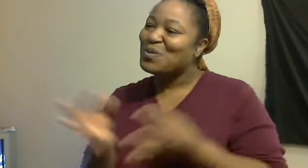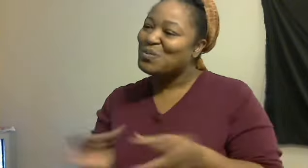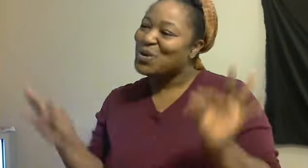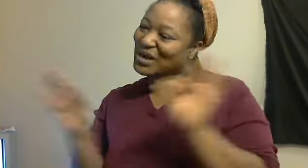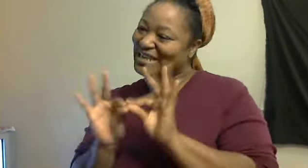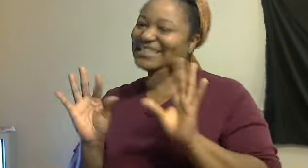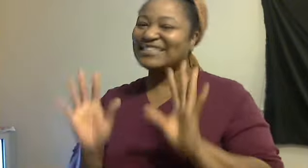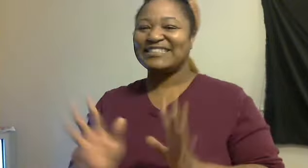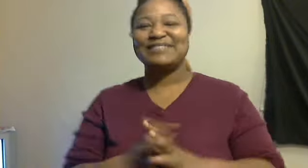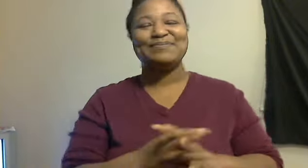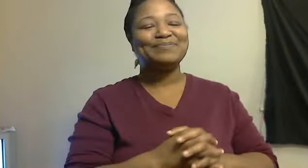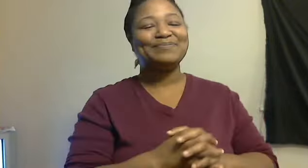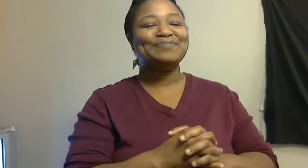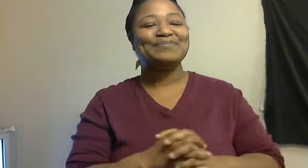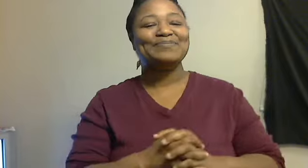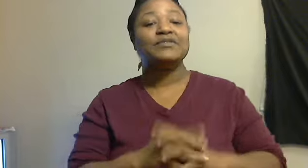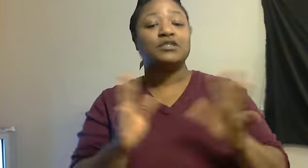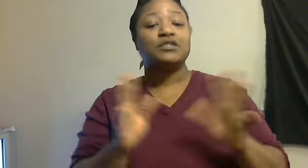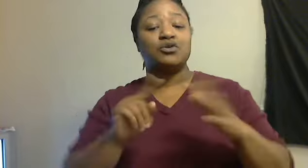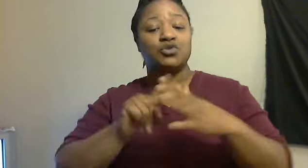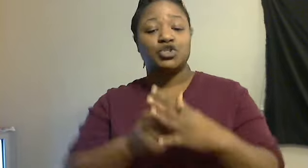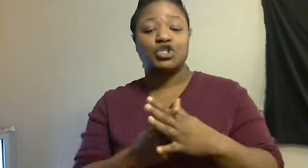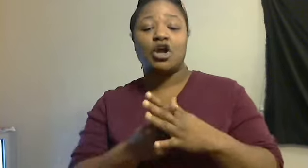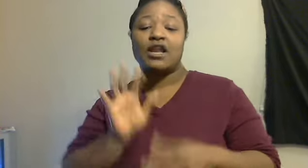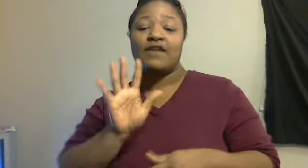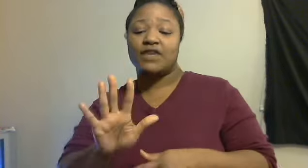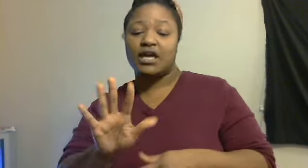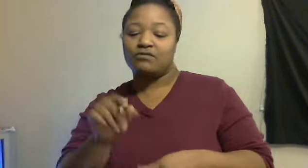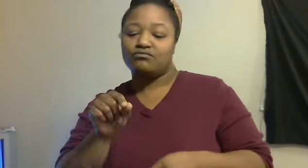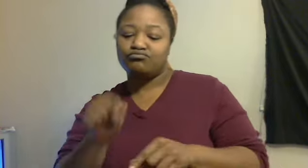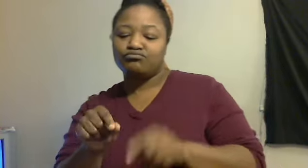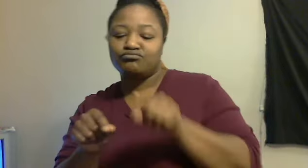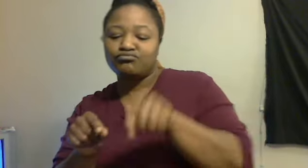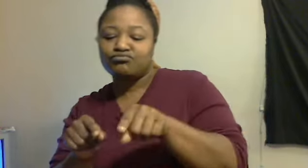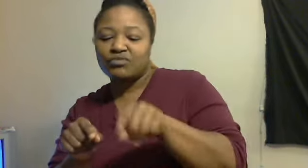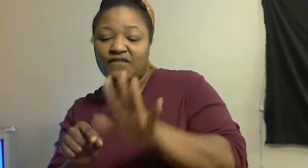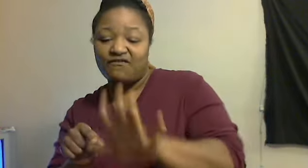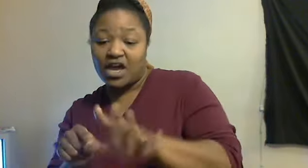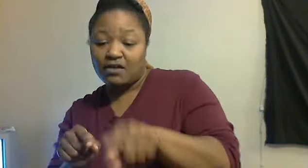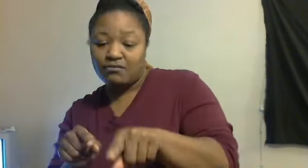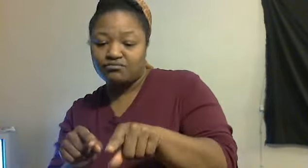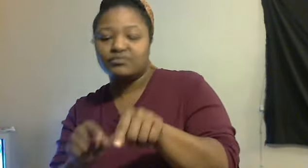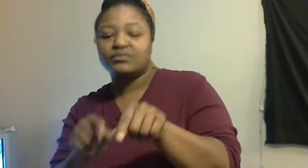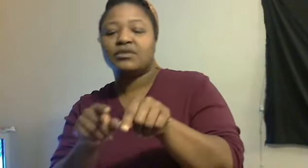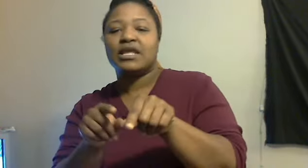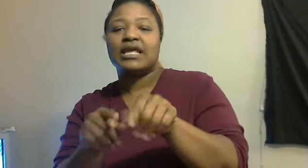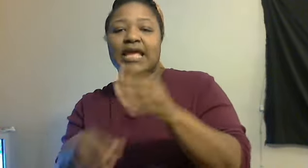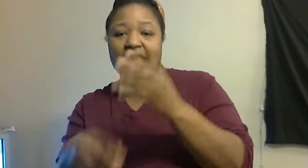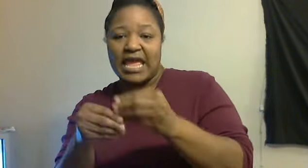5, and we're going to add 6 to it. So we go 1, 2,